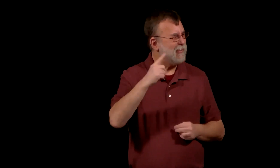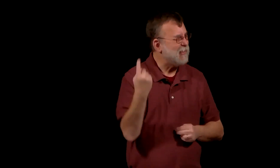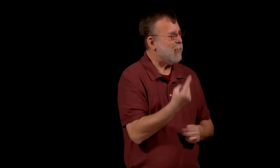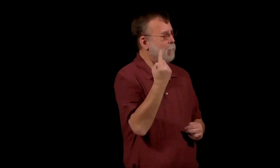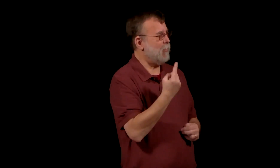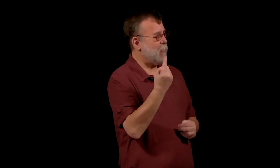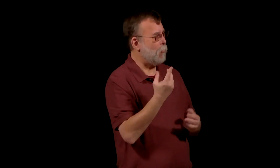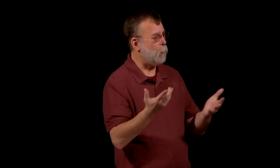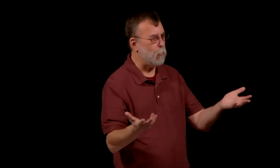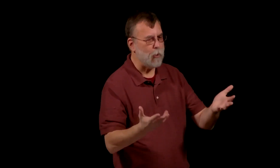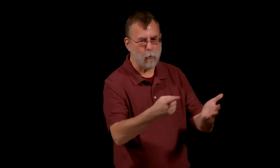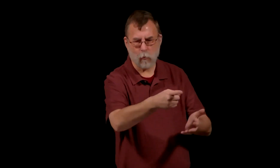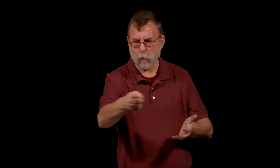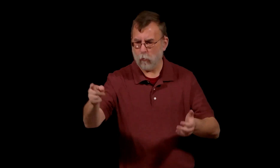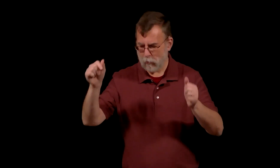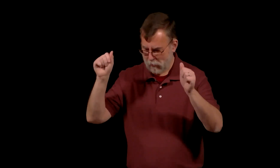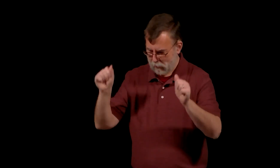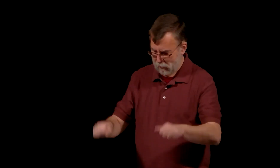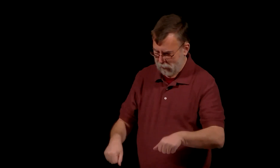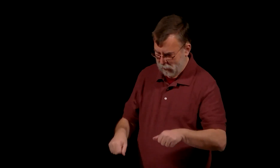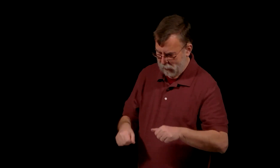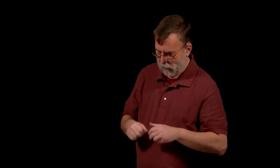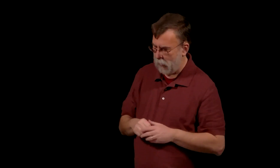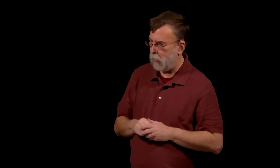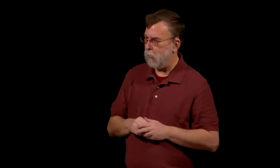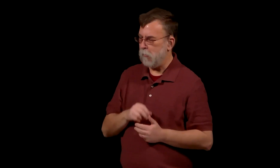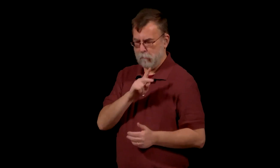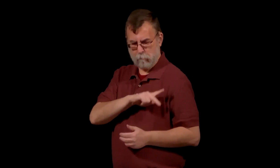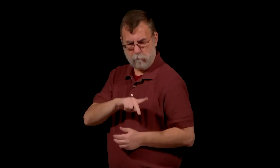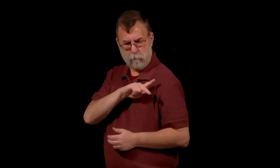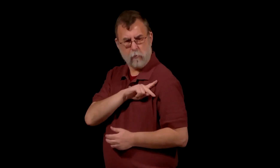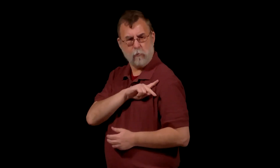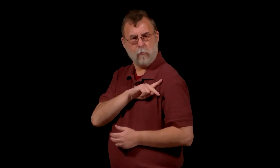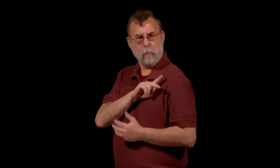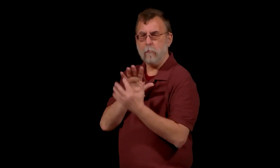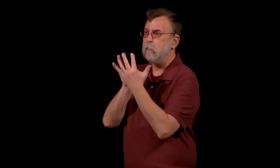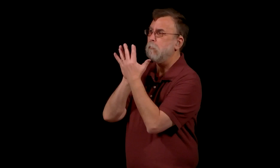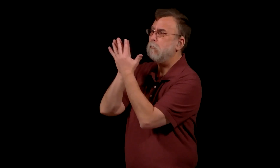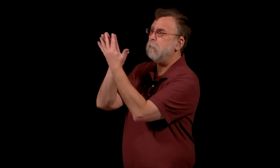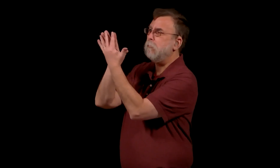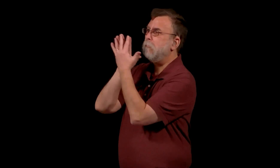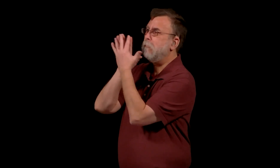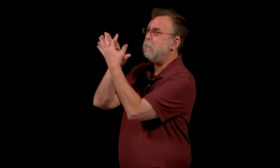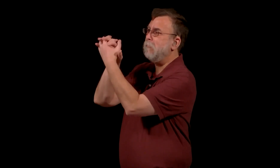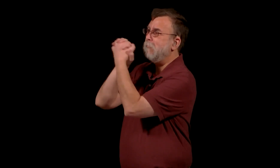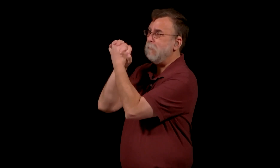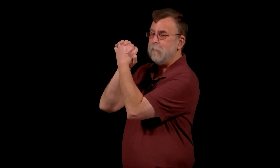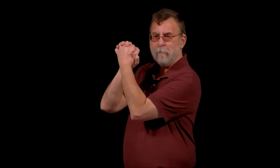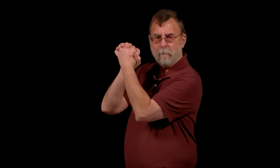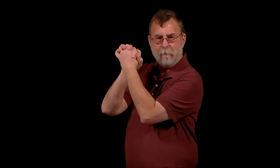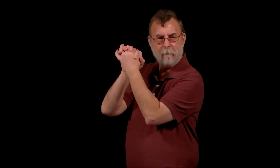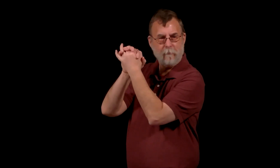Him, with something, we can have that personal